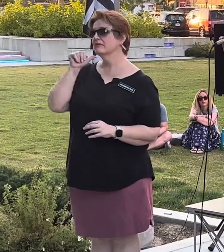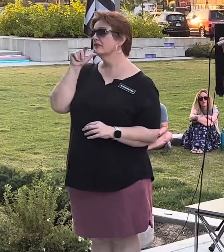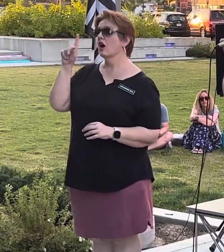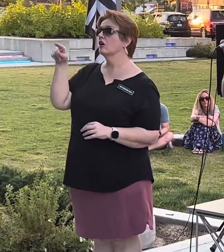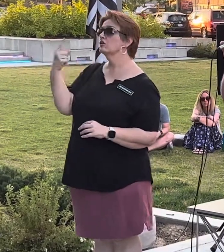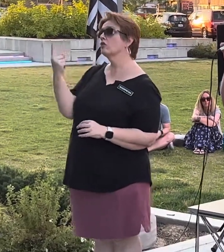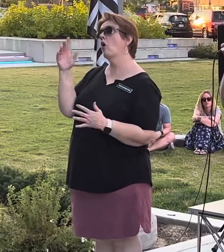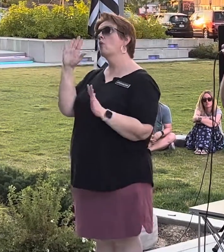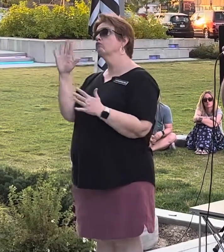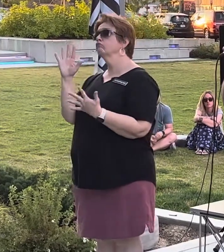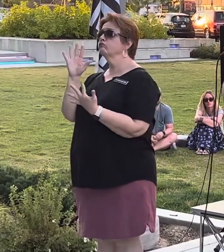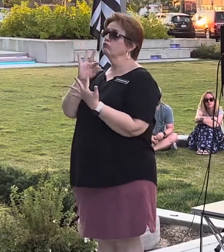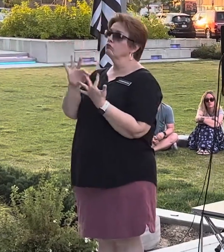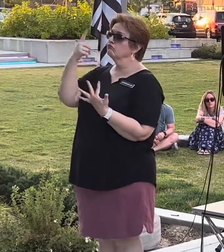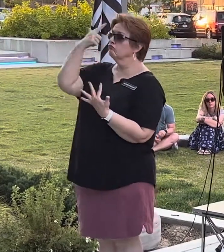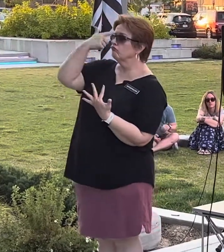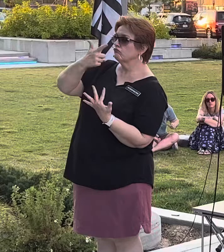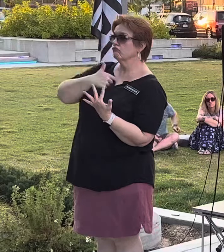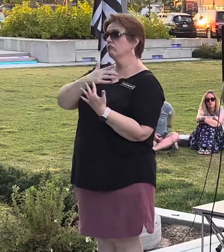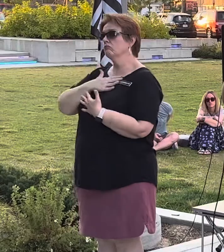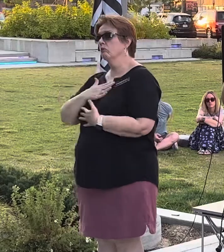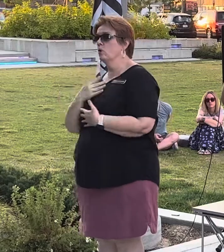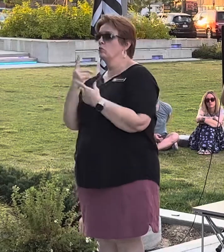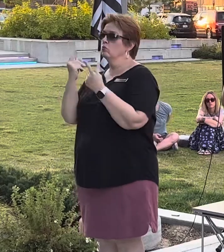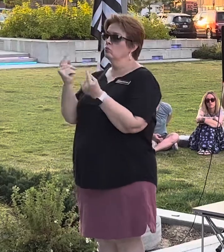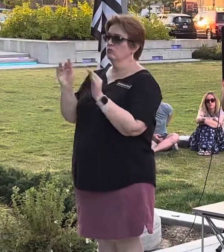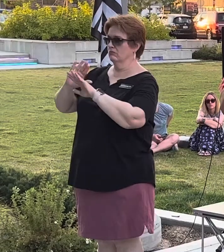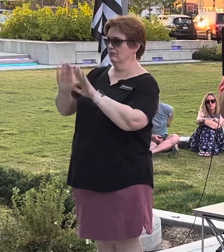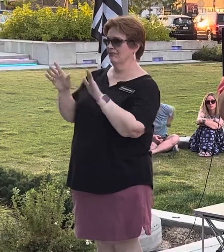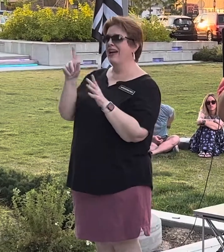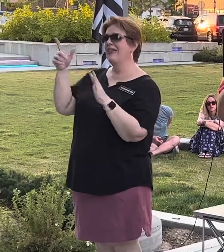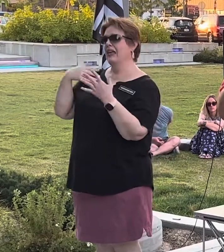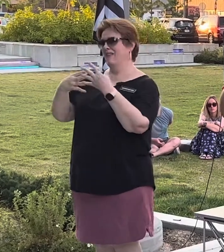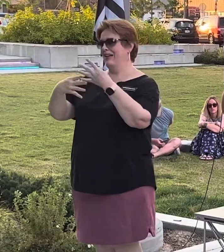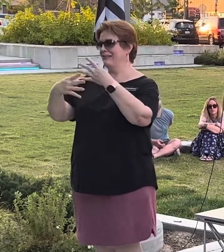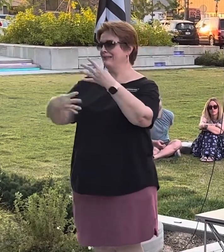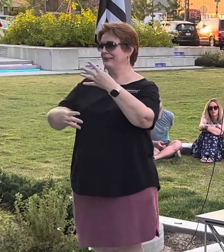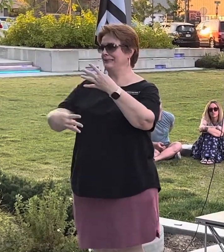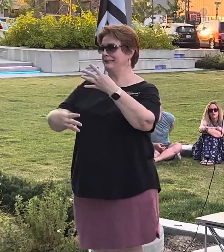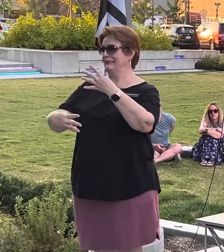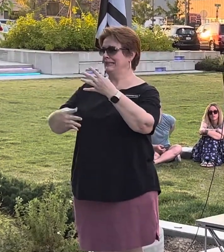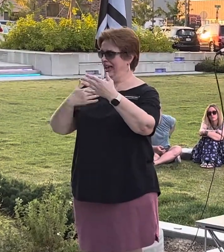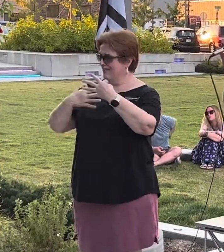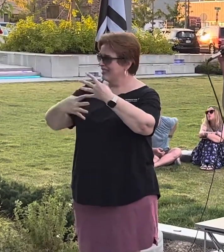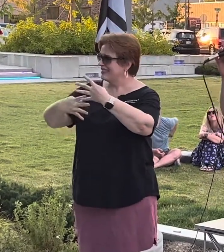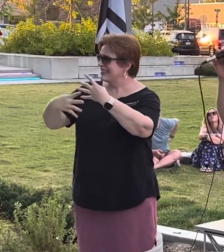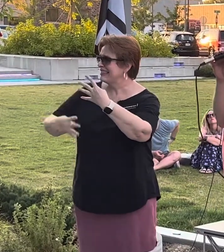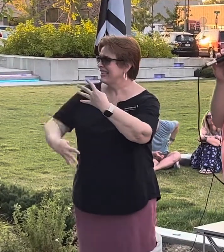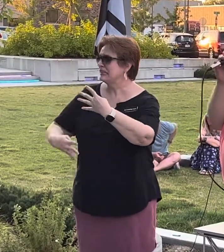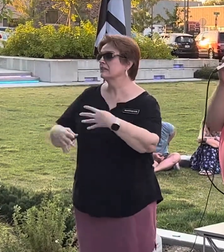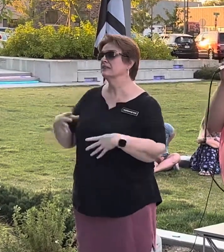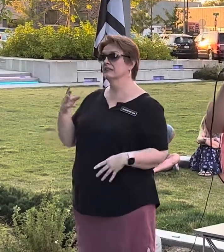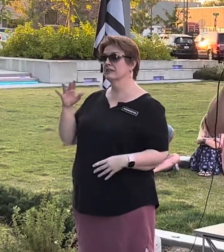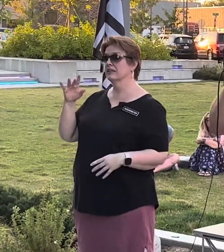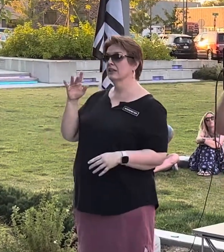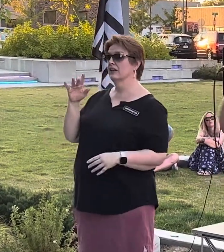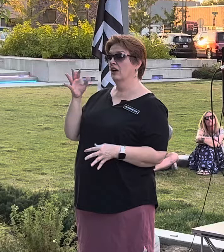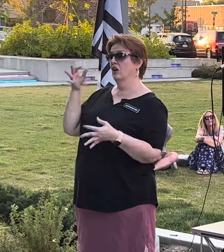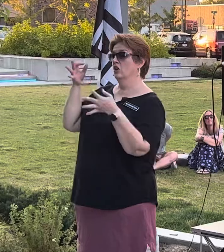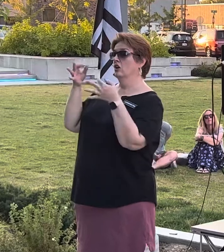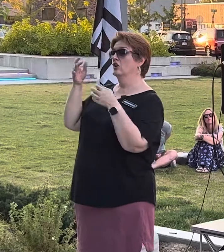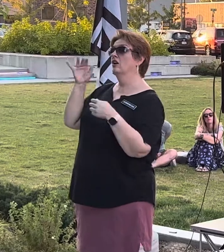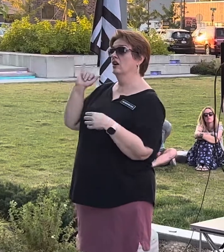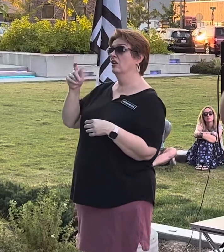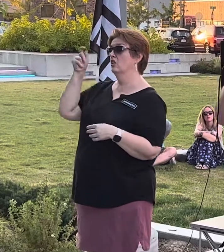to choose that they have taken away. They've given a laundry list. Justice Thomas actually gave like a